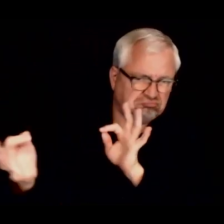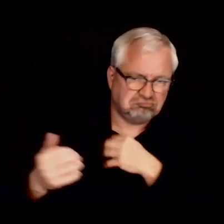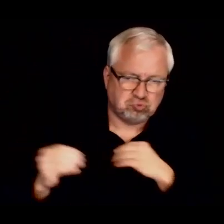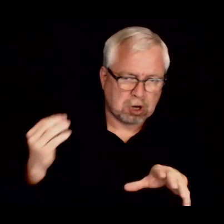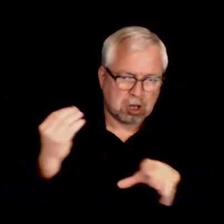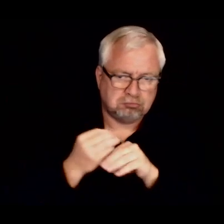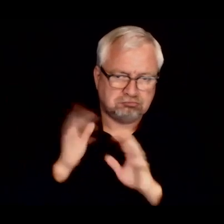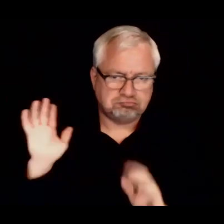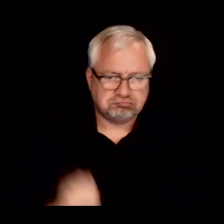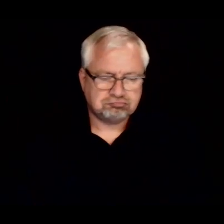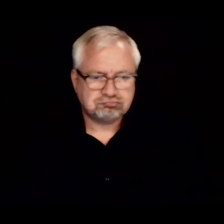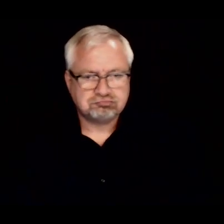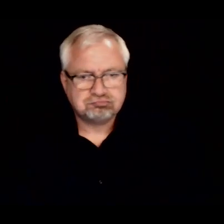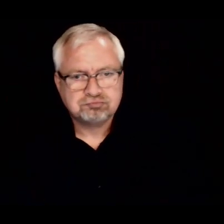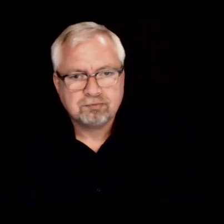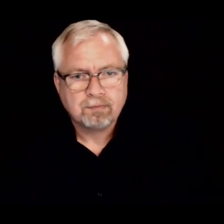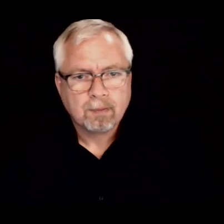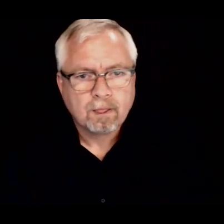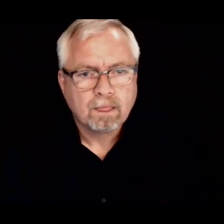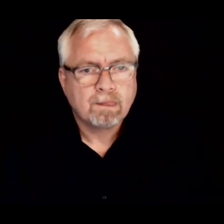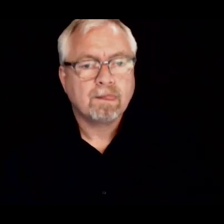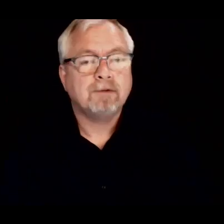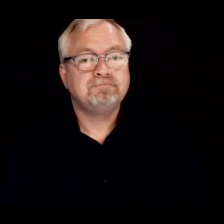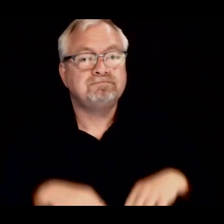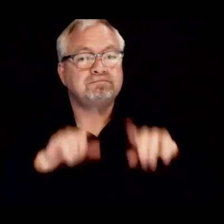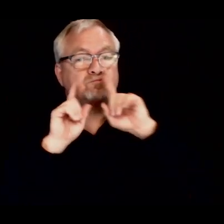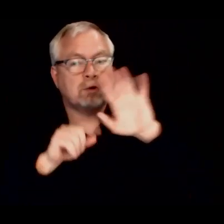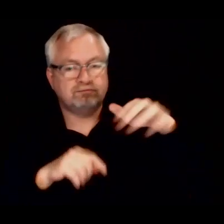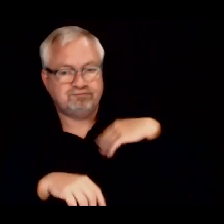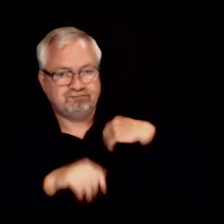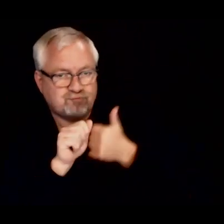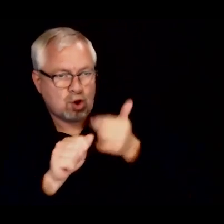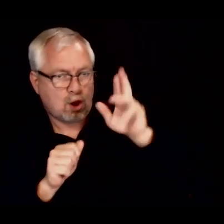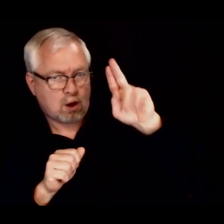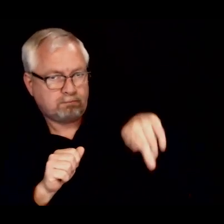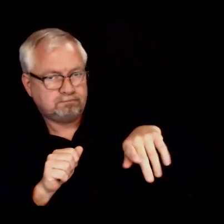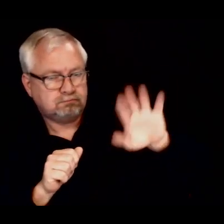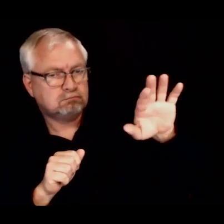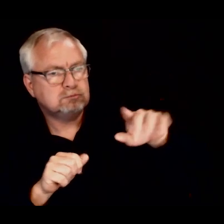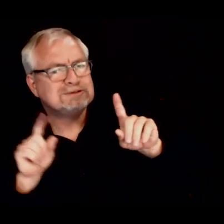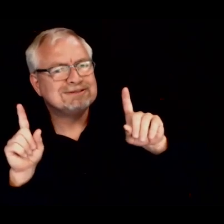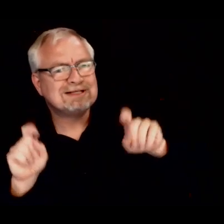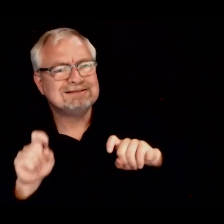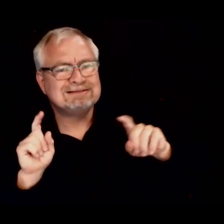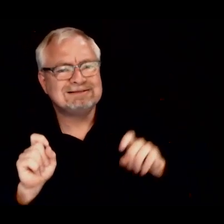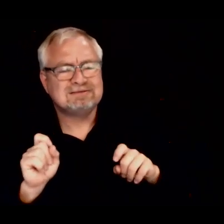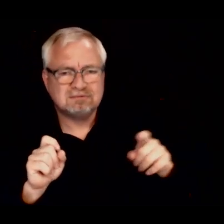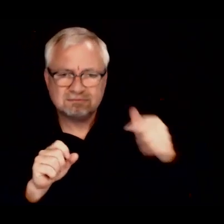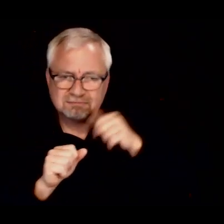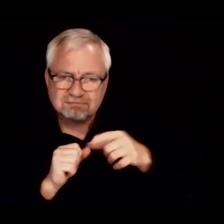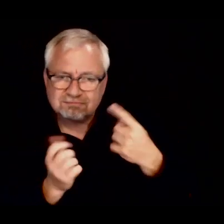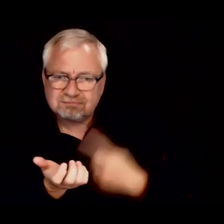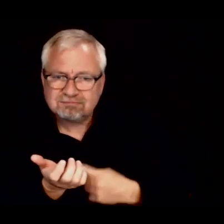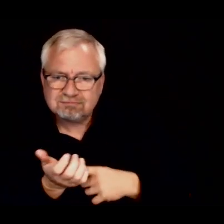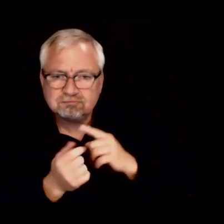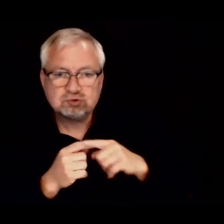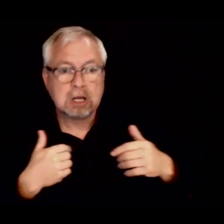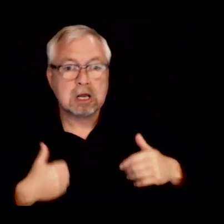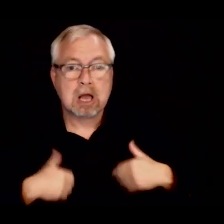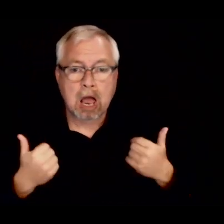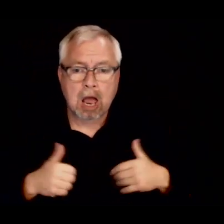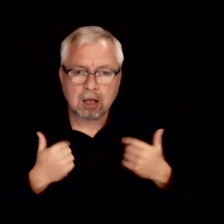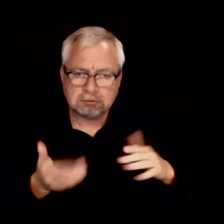And a somewhat unrelated follow-up, when it pertains to these younger people who are dying without known underlying conditions, is there